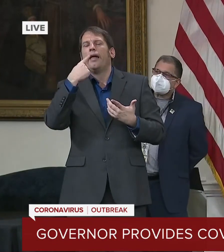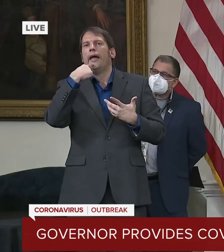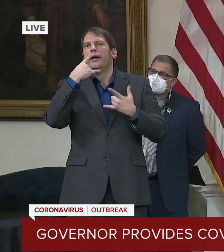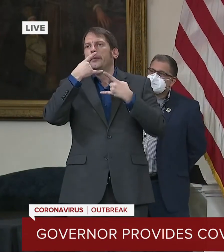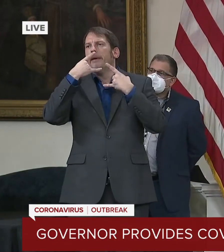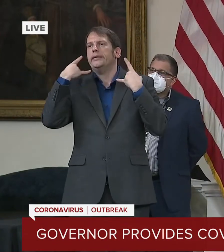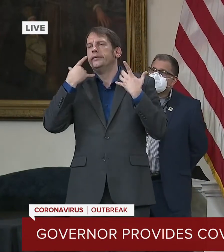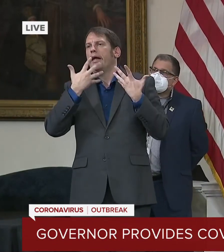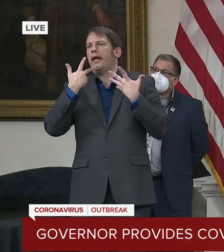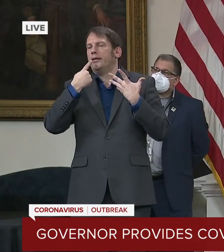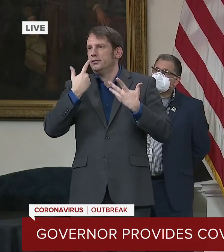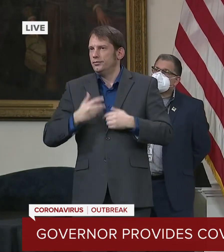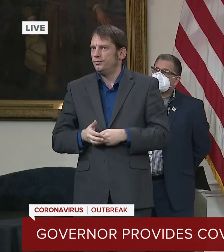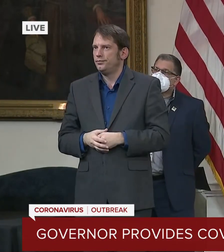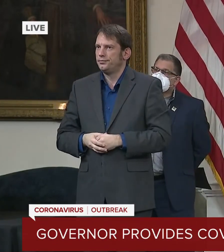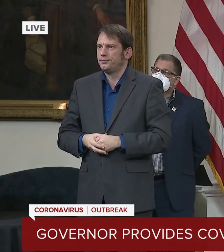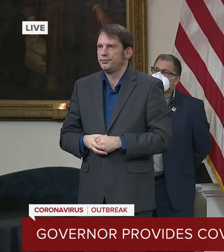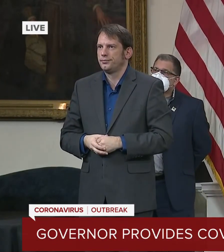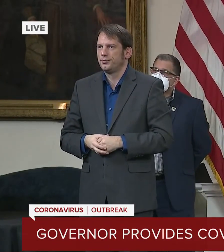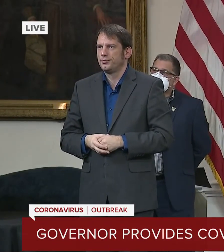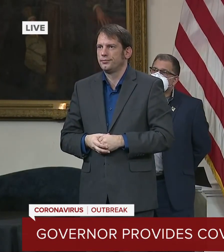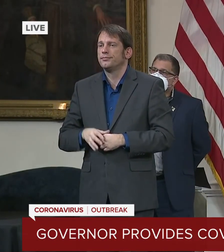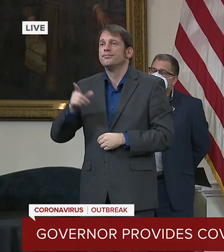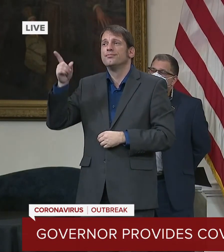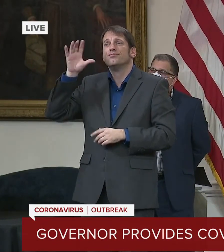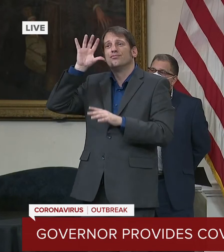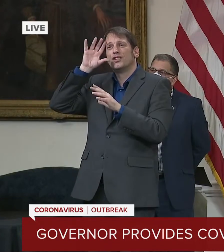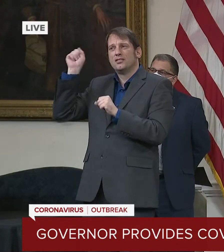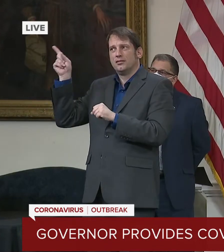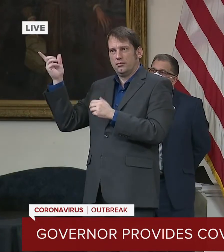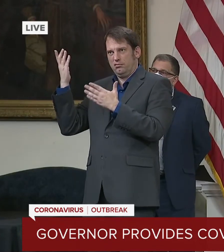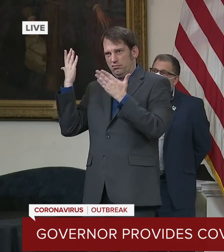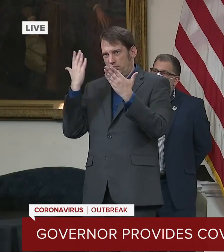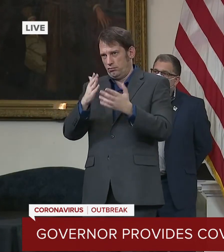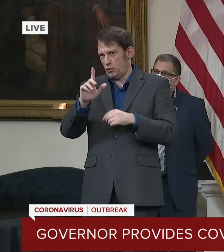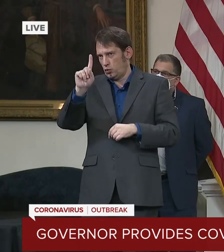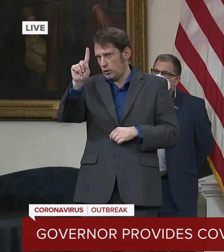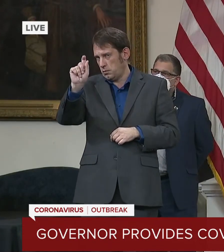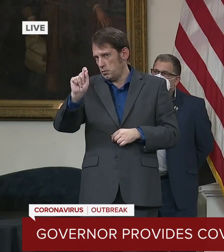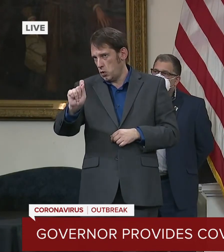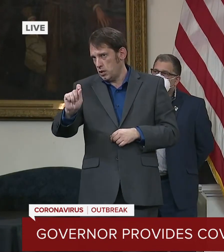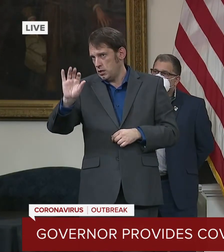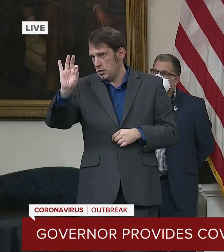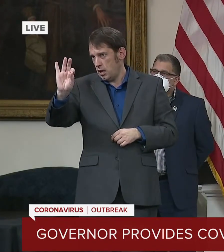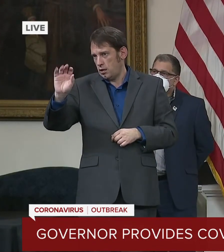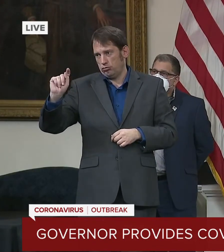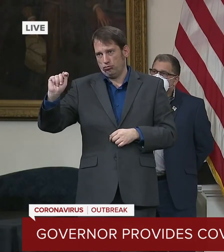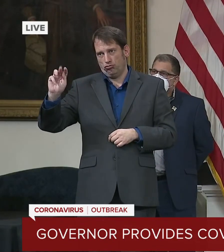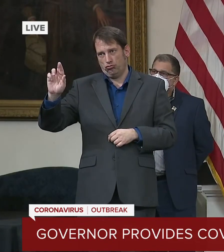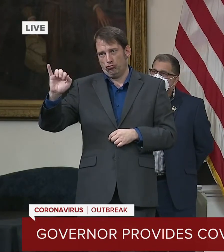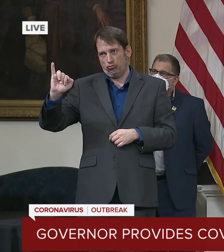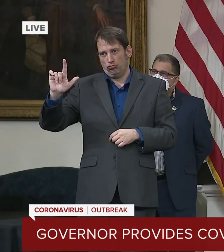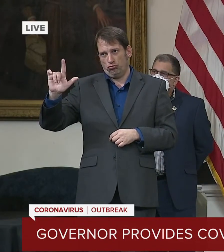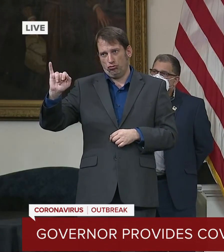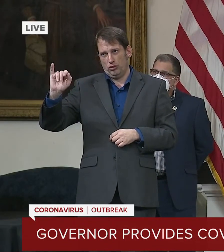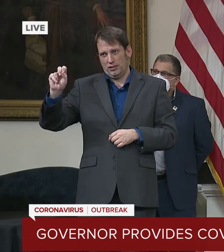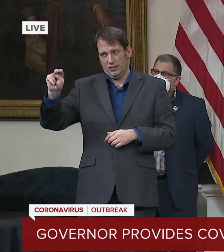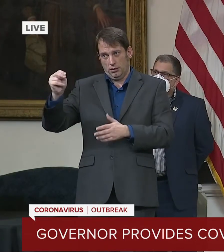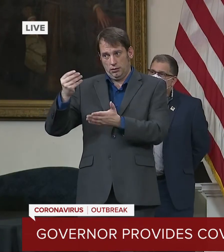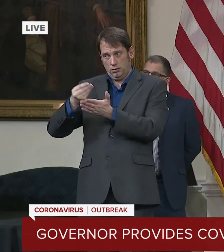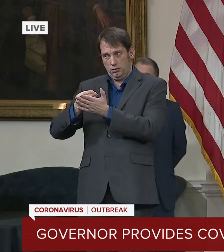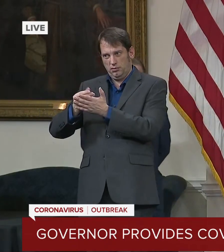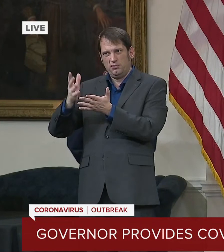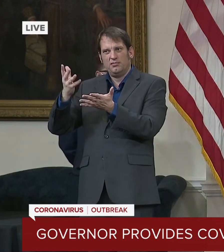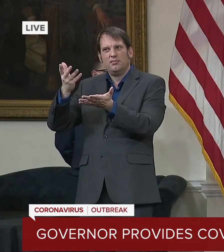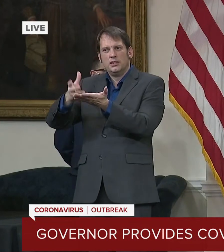I'll try to be loud. Yeah. The president has proposed a $1.9 trillion stimulus. Do you support that? And would you